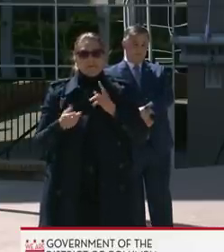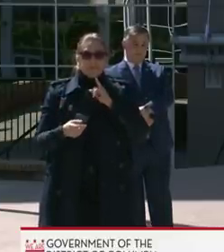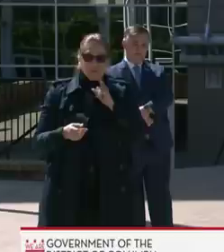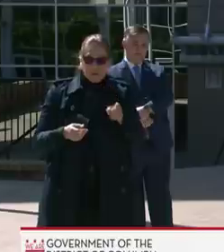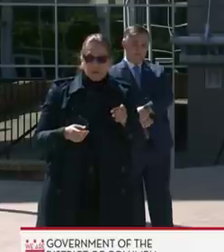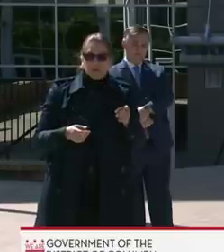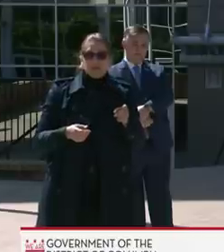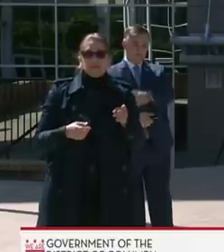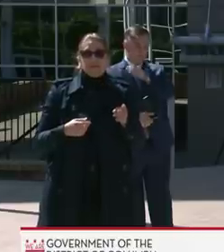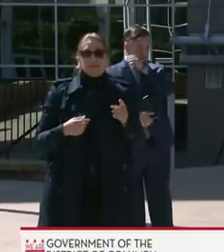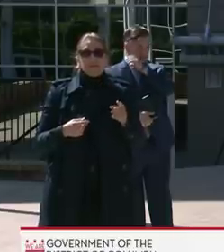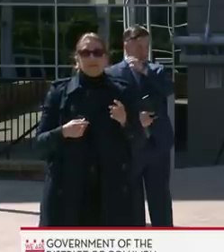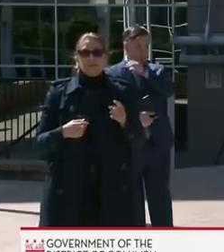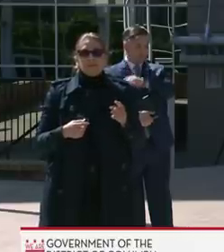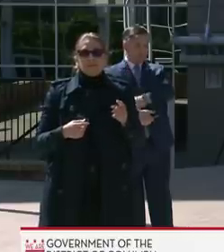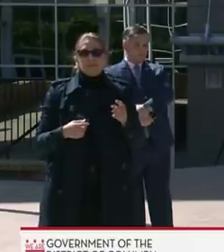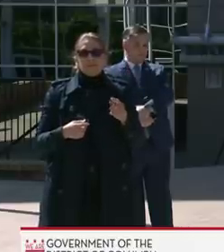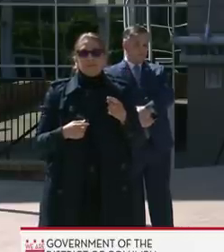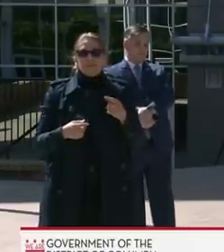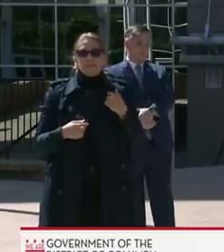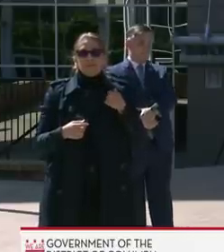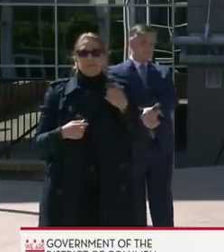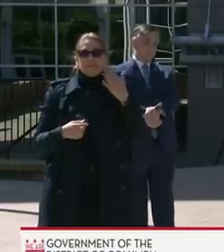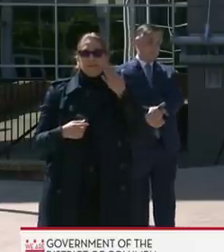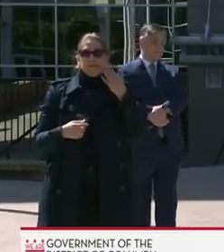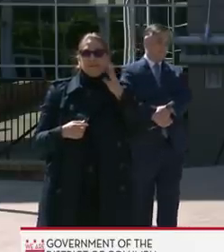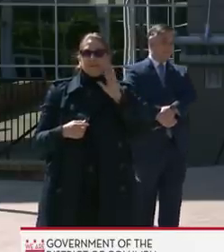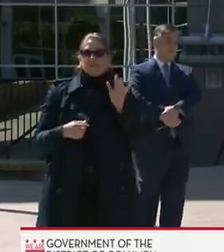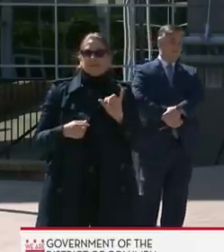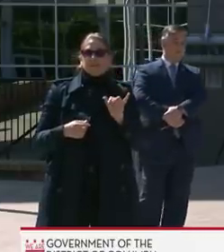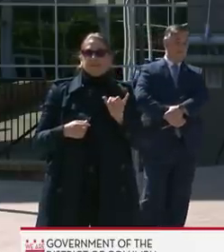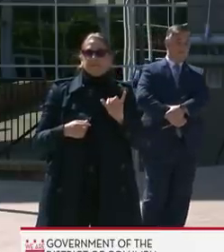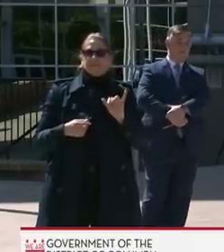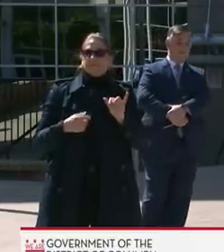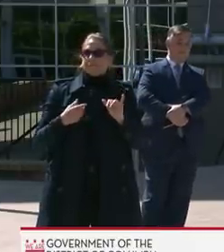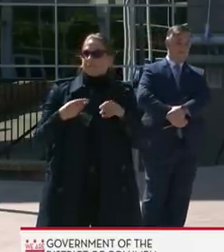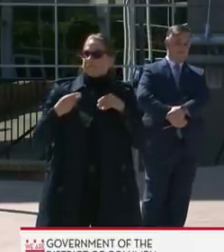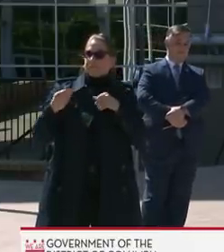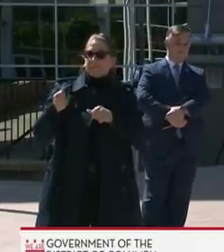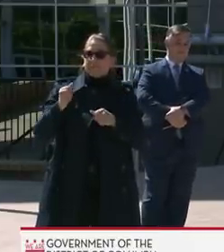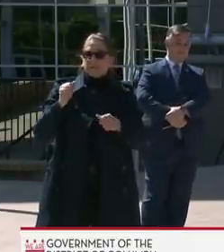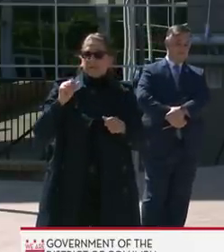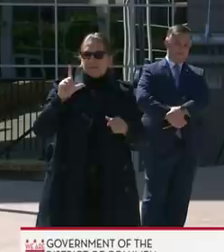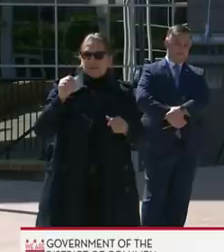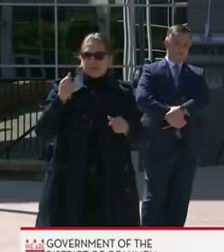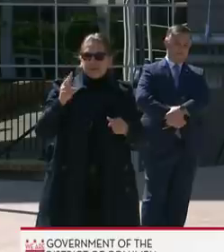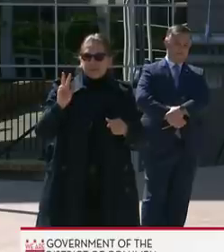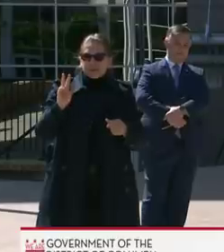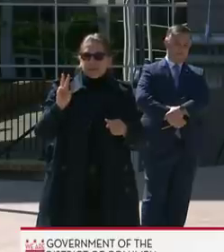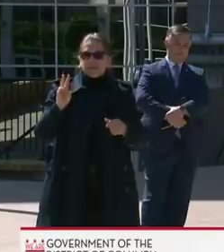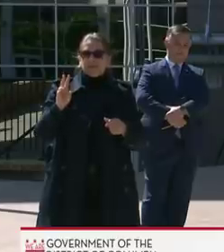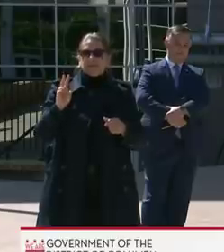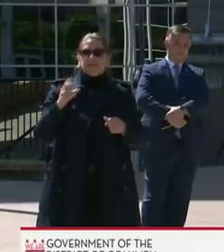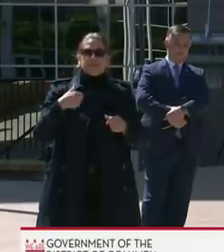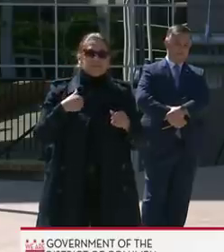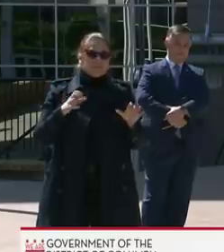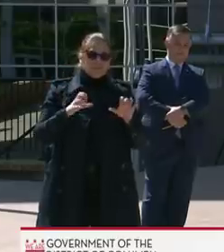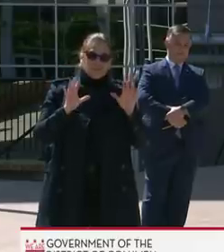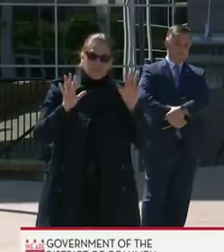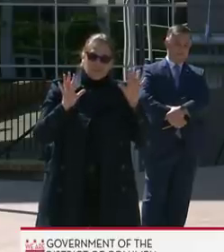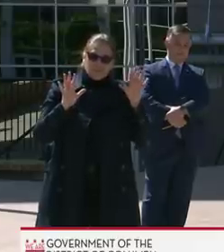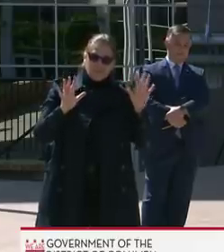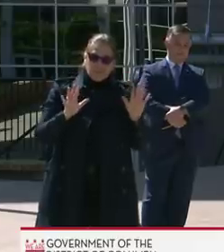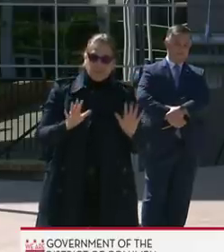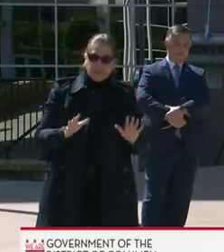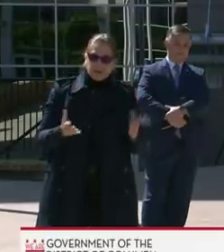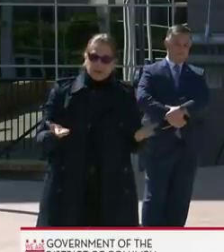in 2017. And we were doing fantastic, wonderful, transformational things in our city. And